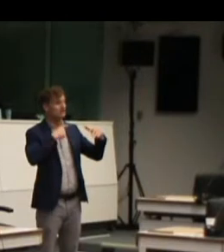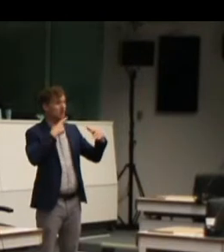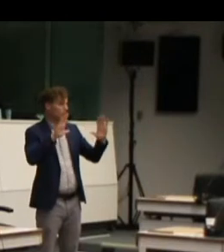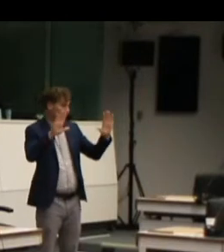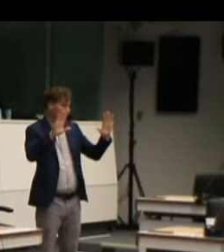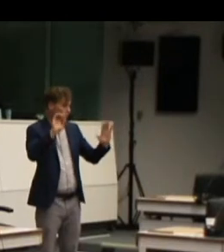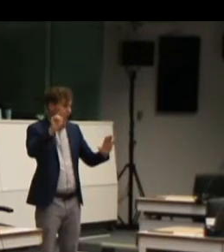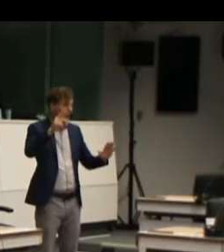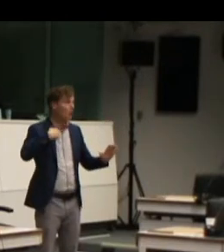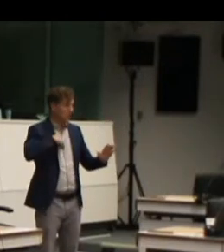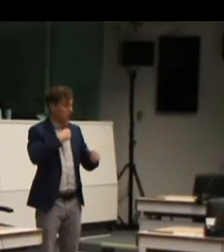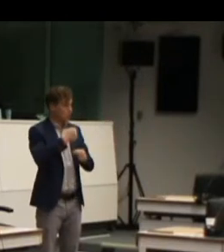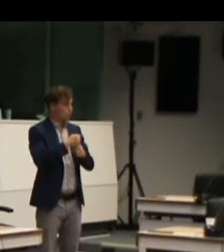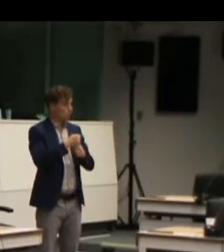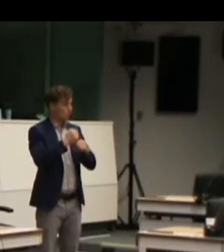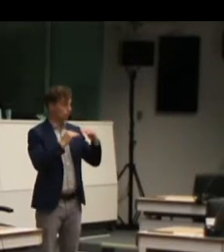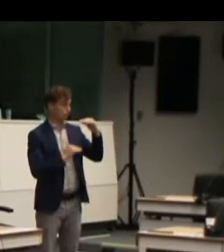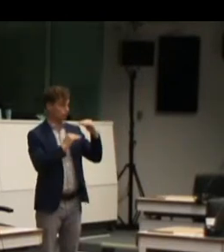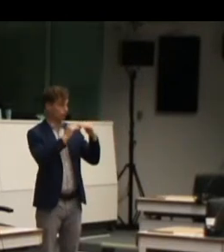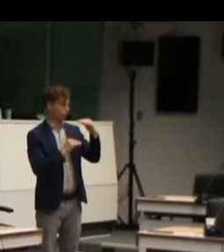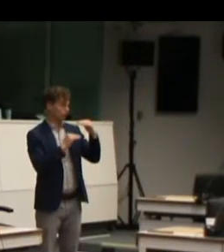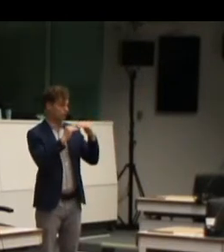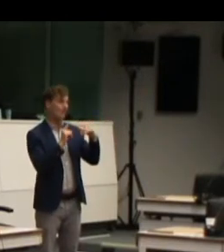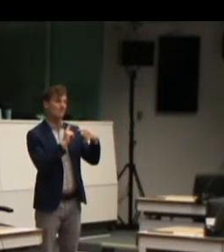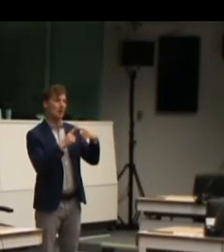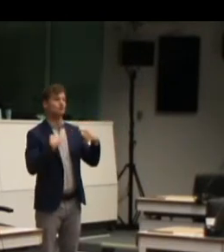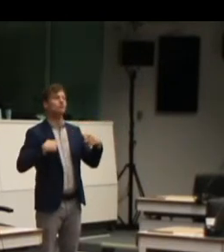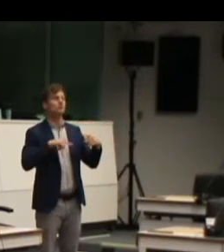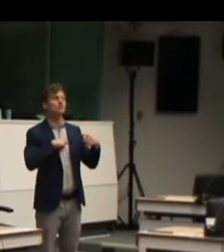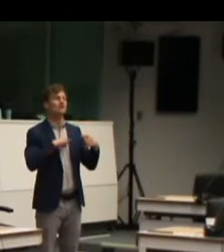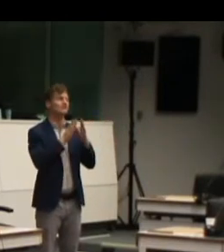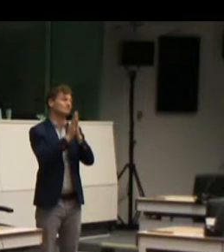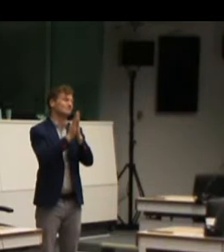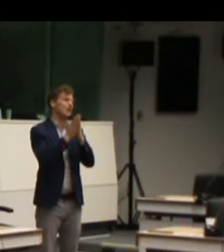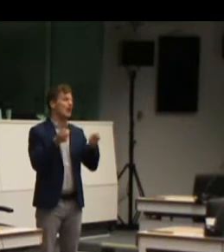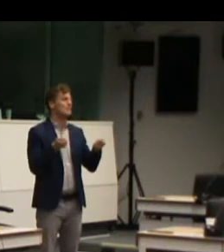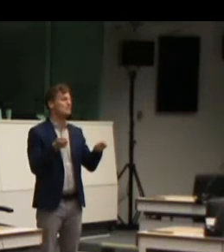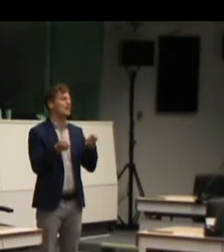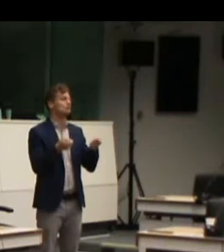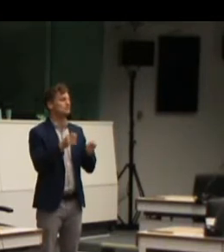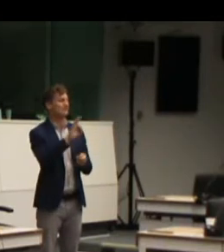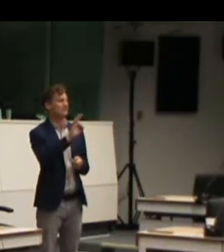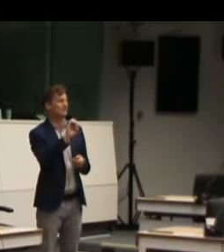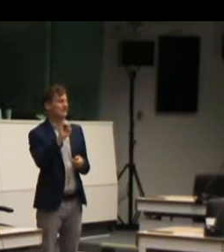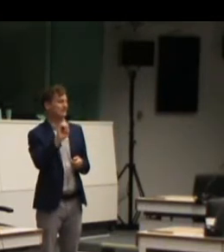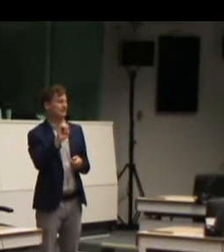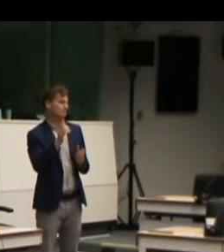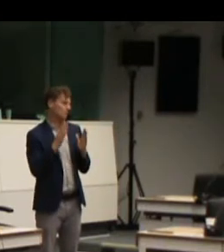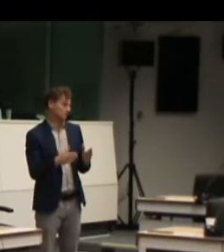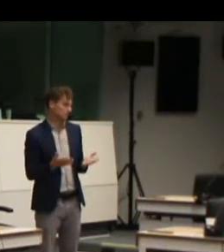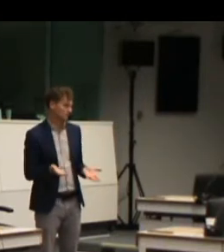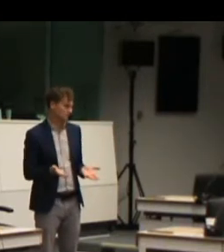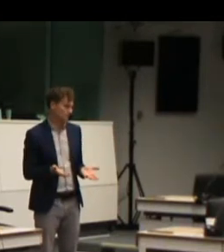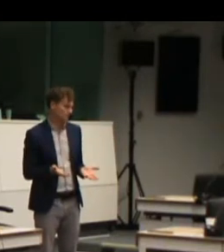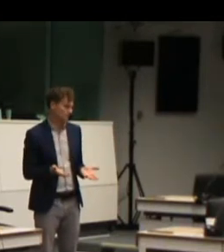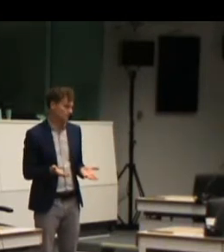of what we will ask for is a management fee, because we have to have a management fee in order to be able to run this. So that's